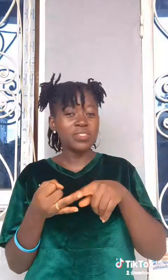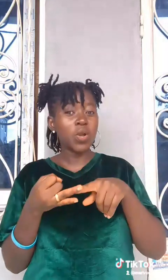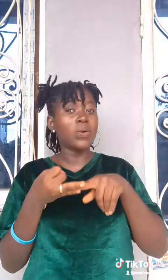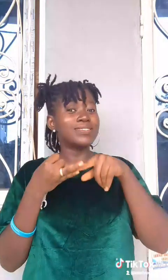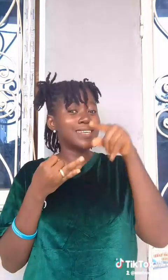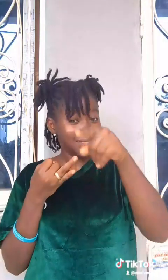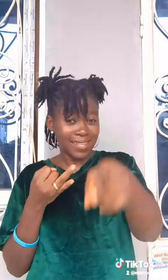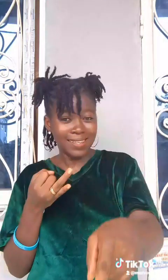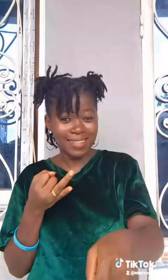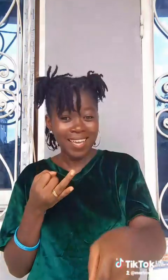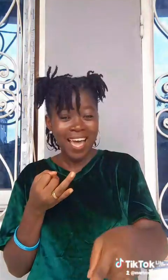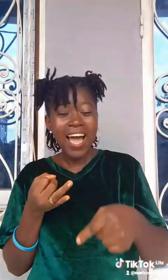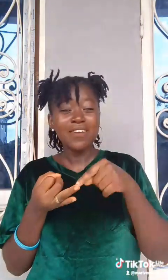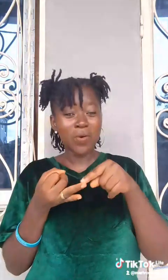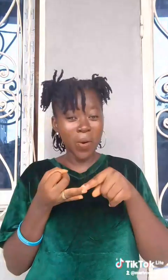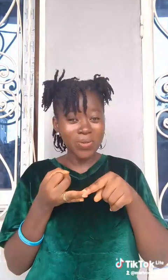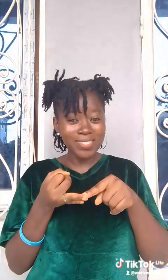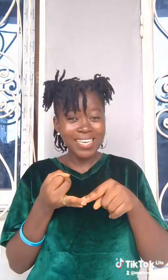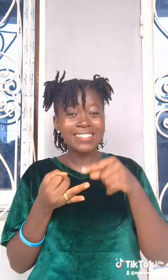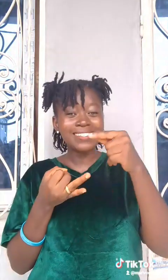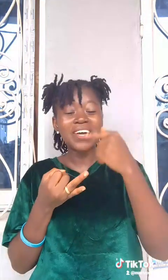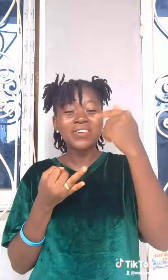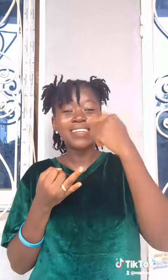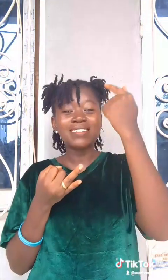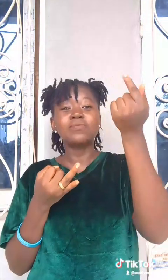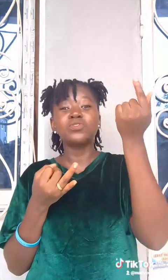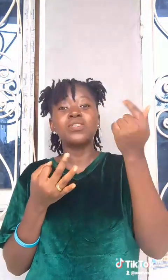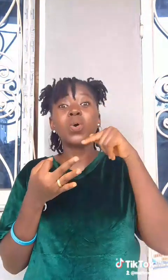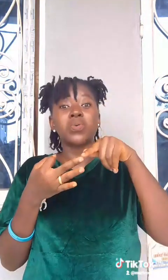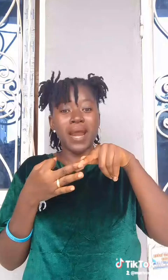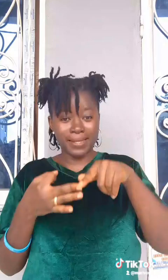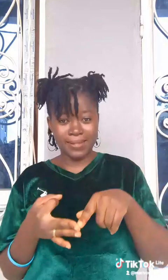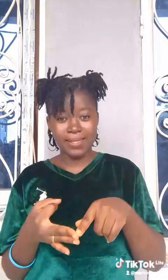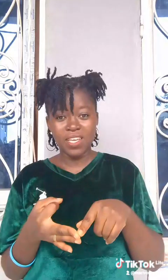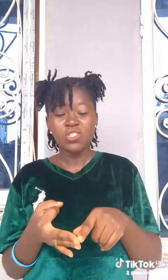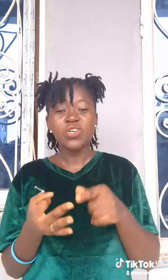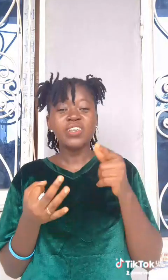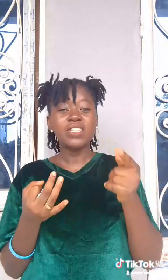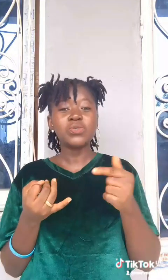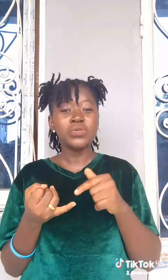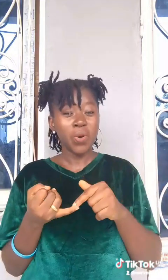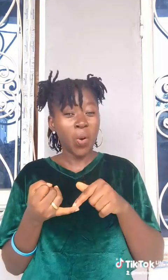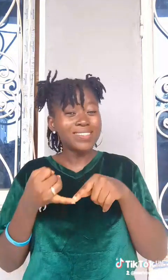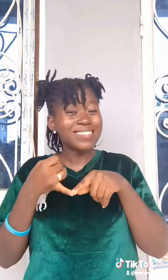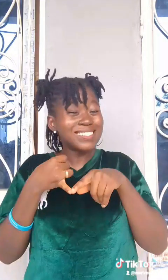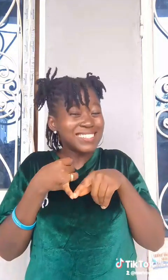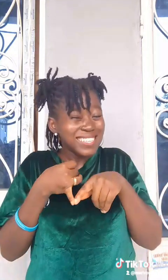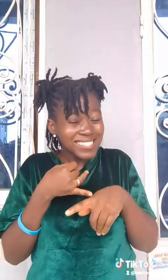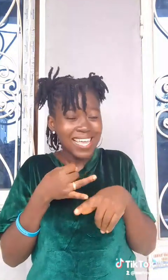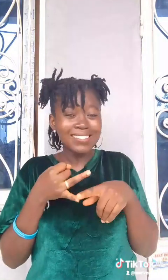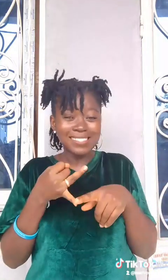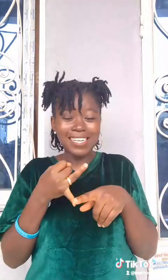it consistently, and of course it's another step to use it correctly. So you need to consistently